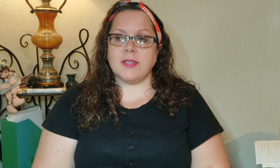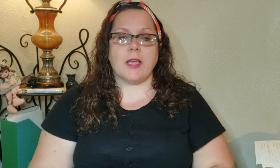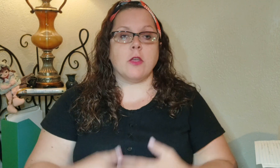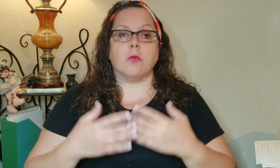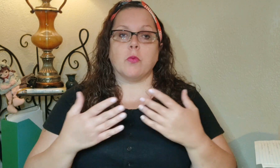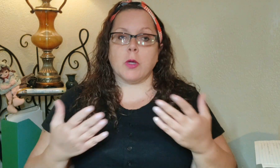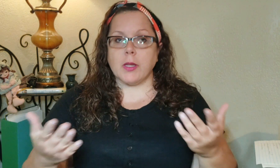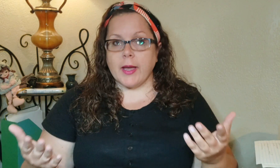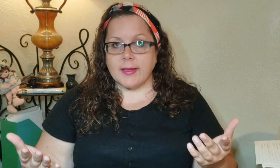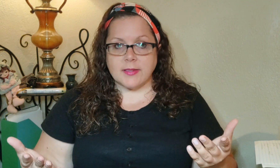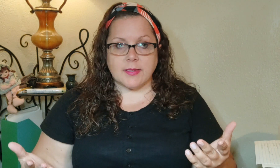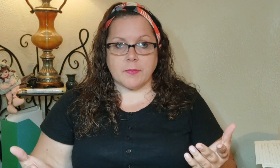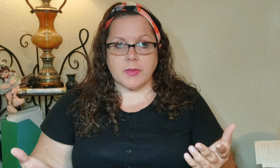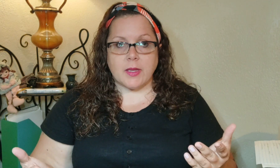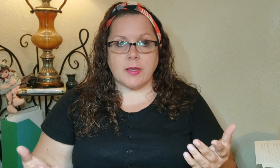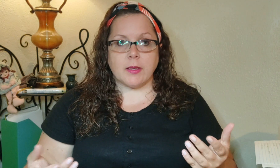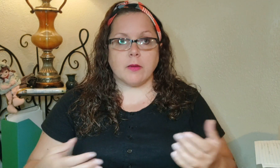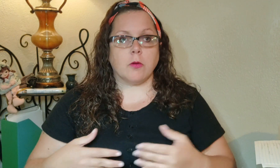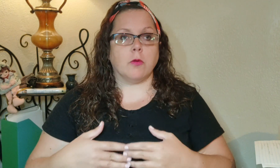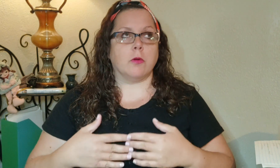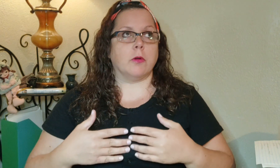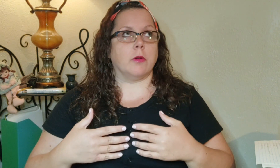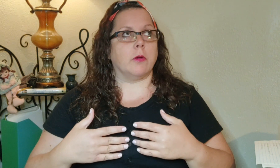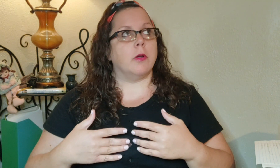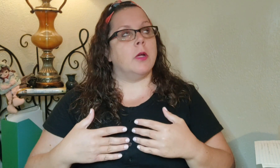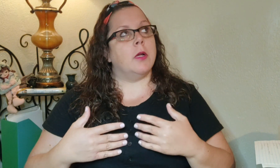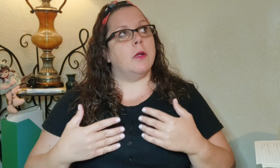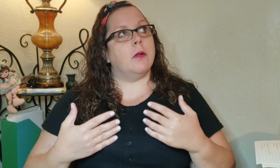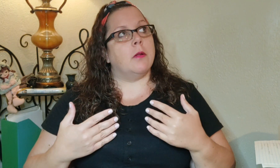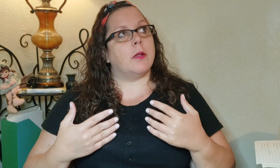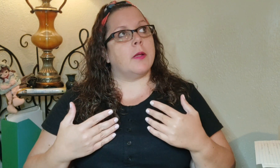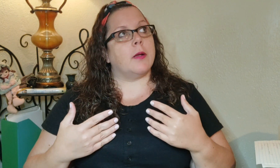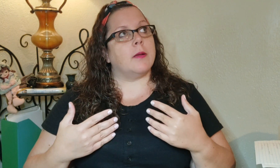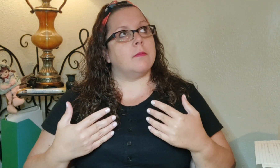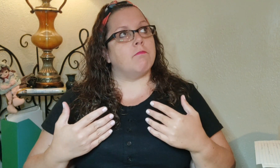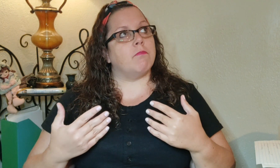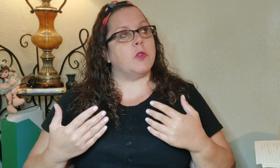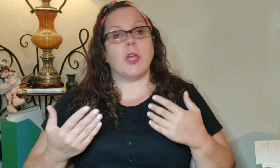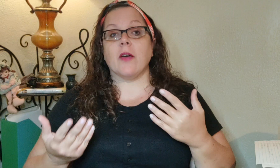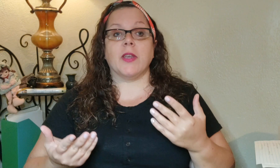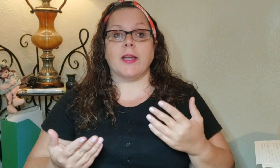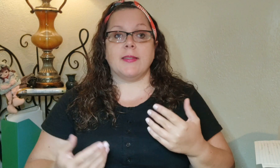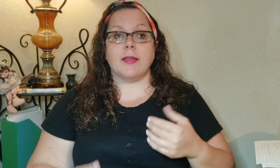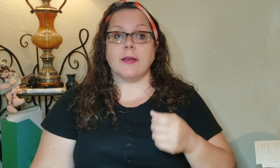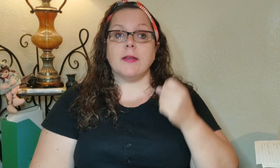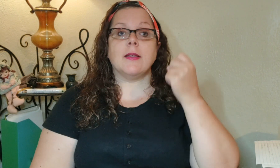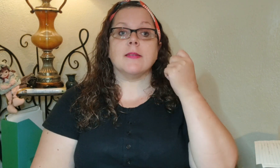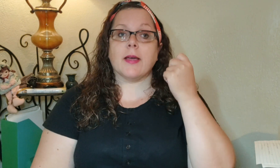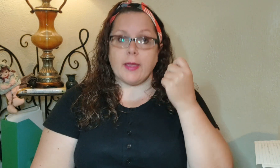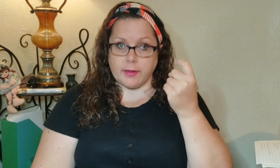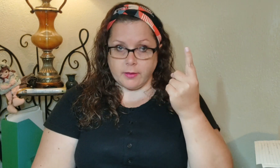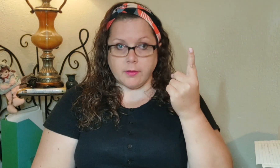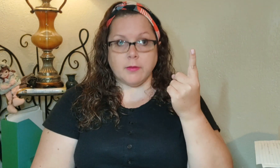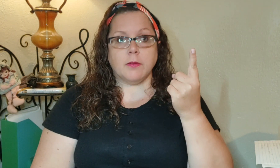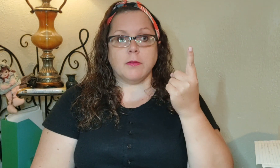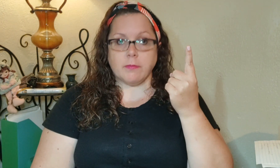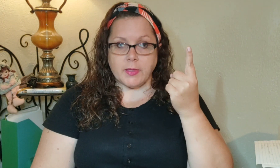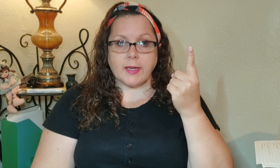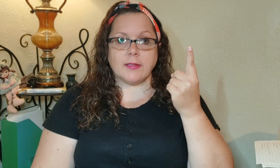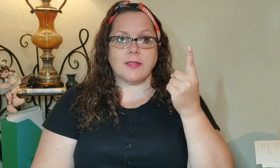let's say you realize something, or you have an idea, it's like,